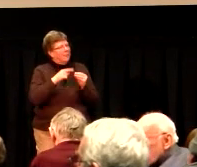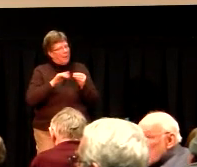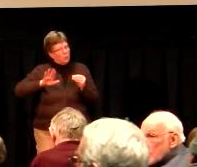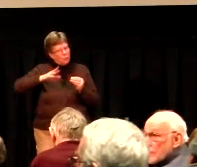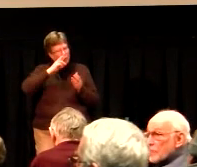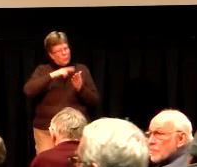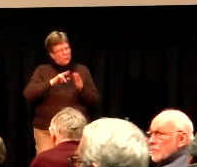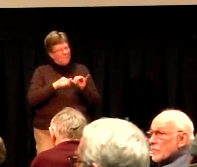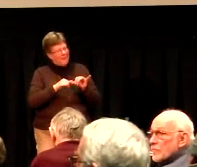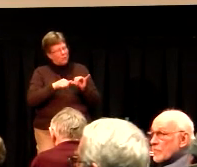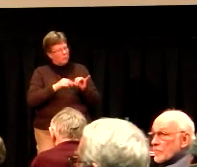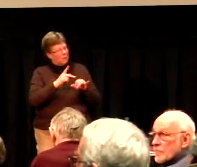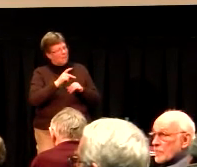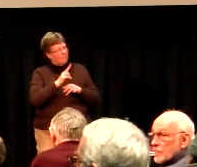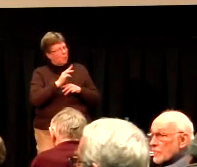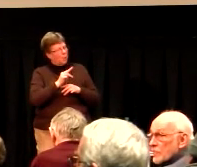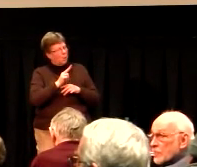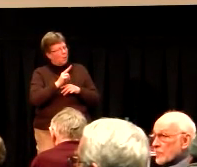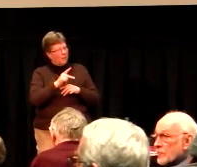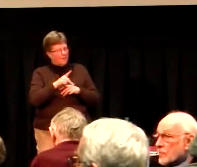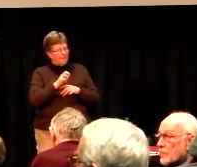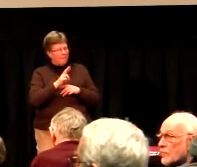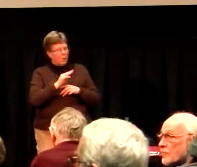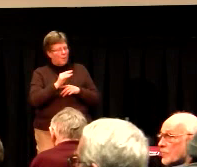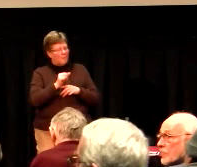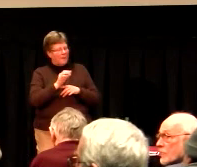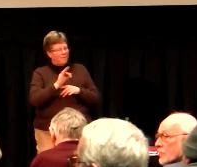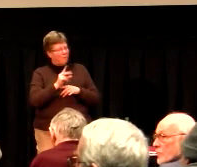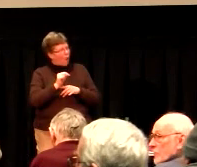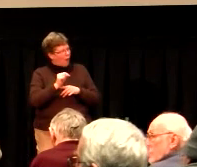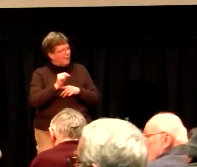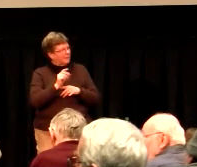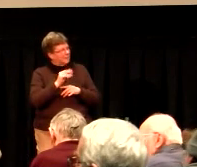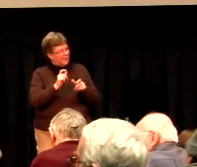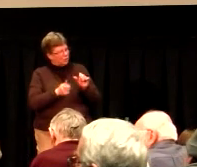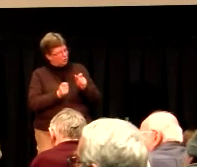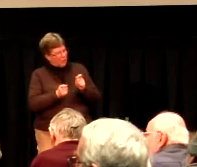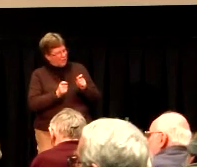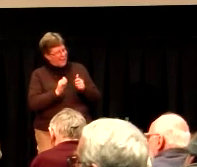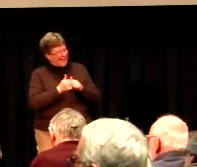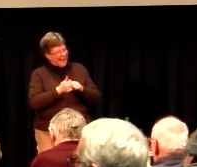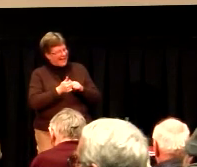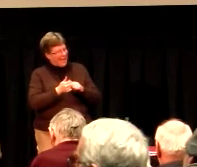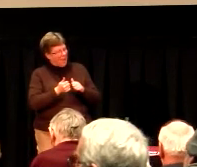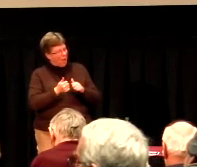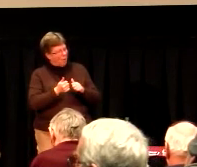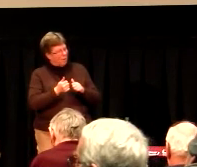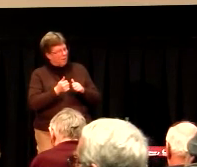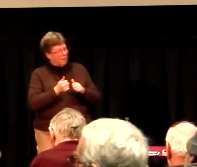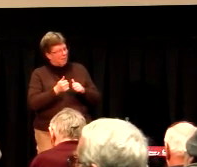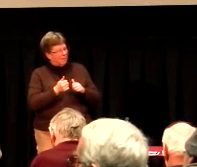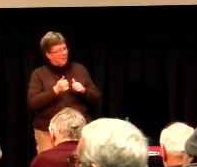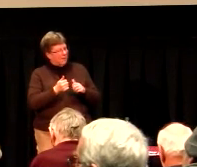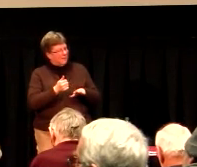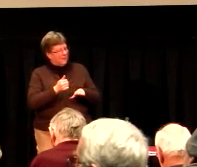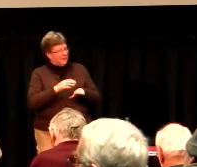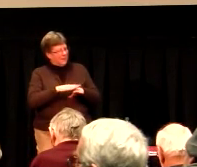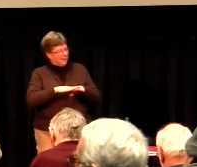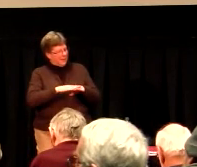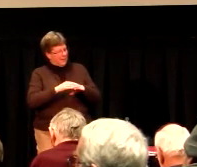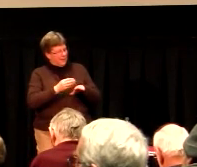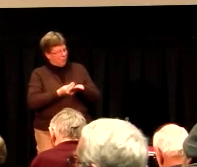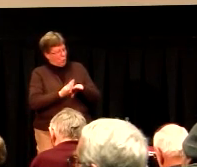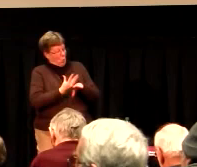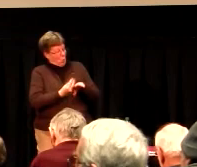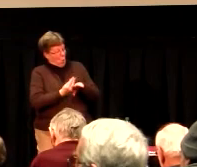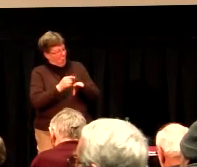about measuring the permafrost and changes and how the vegetation has changed in response. Mm-hmm. Can